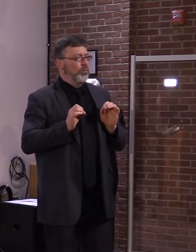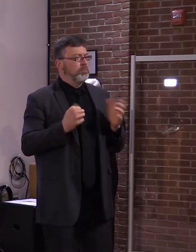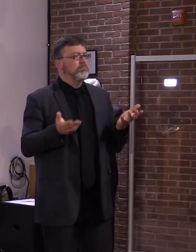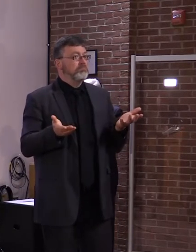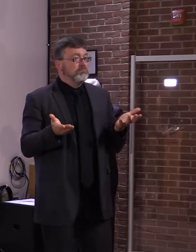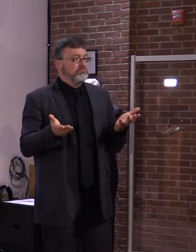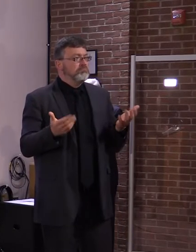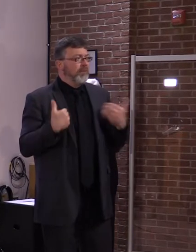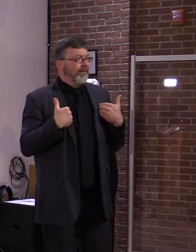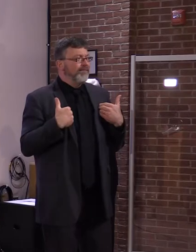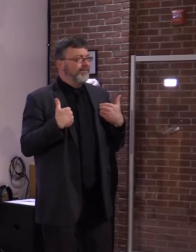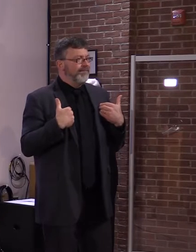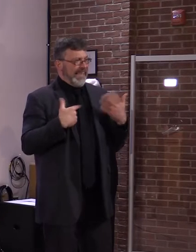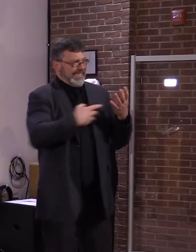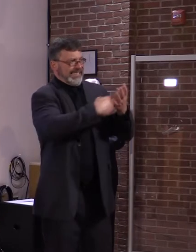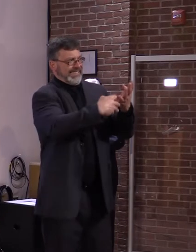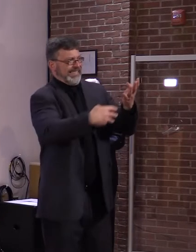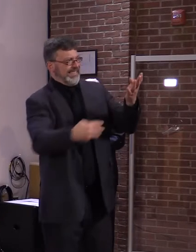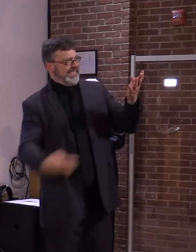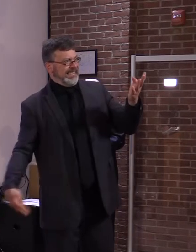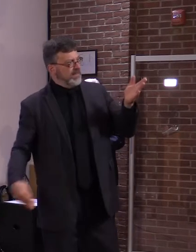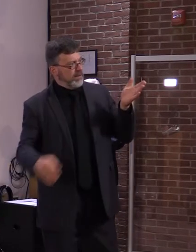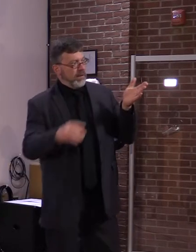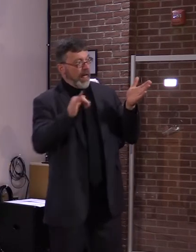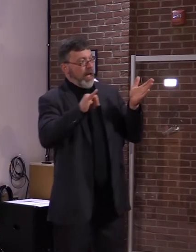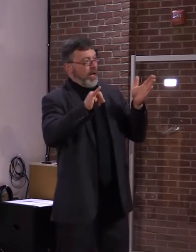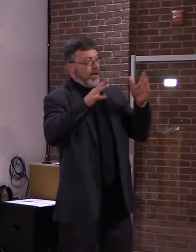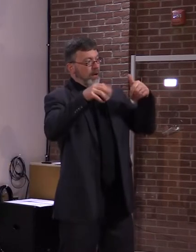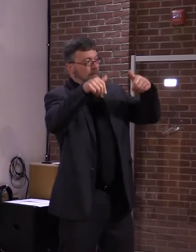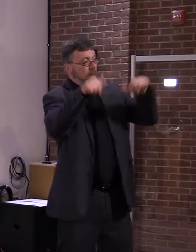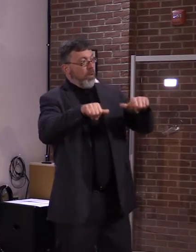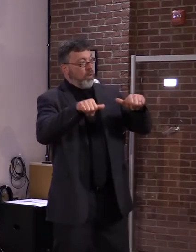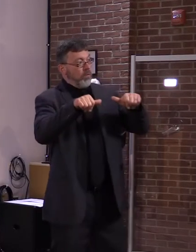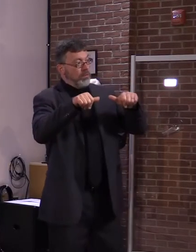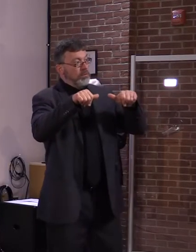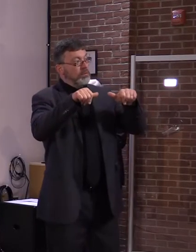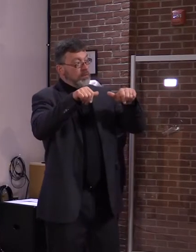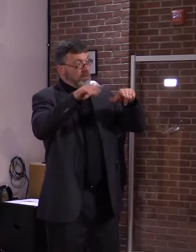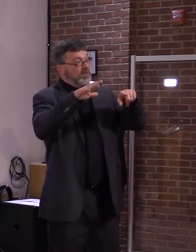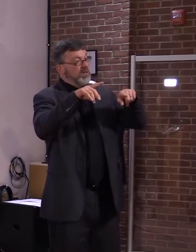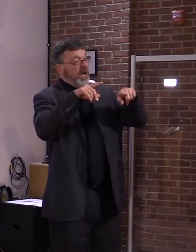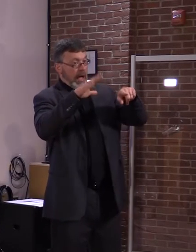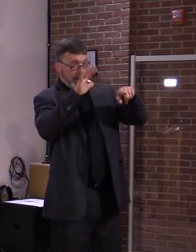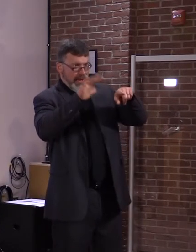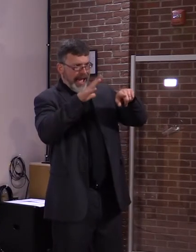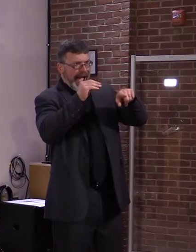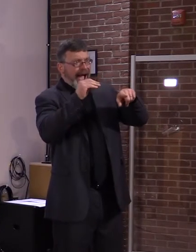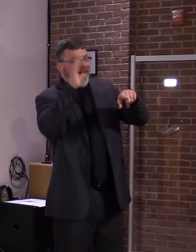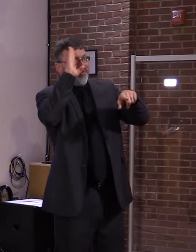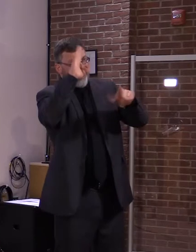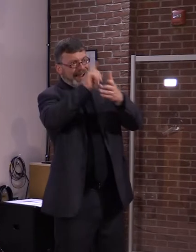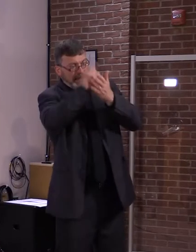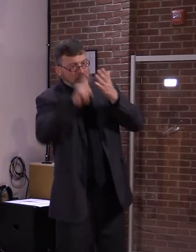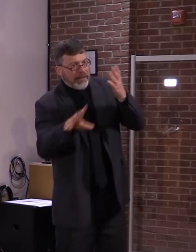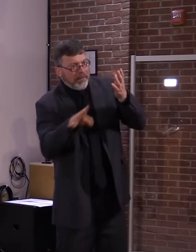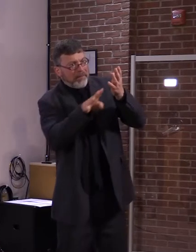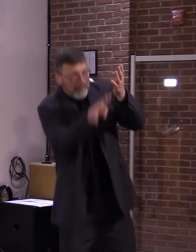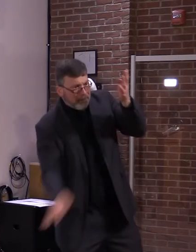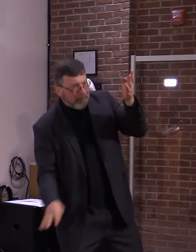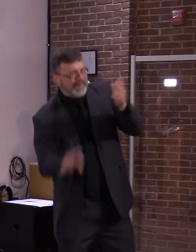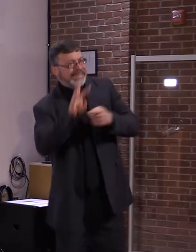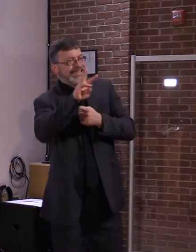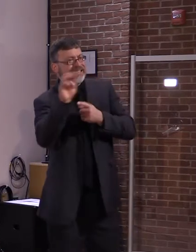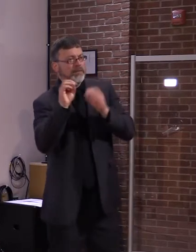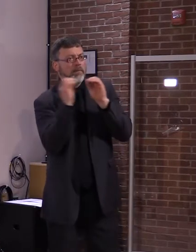is posted, as I said, and there'll be 60 more next week. The Summer Matters map itself has all the programs in the state that we are aware